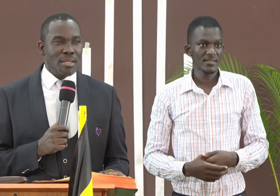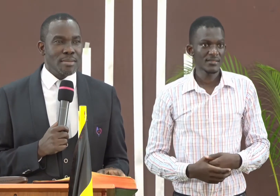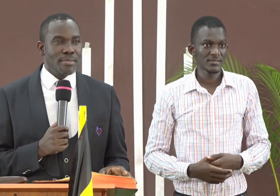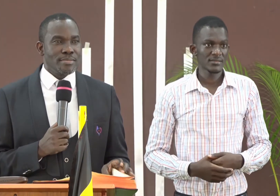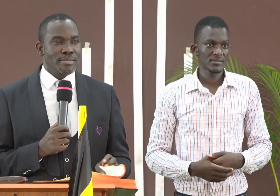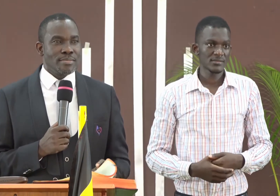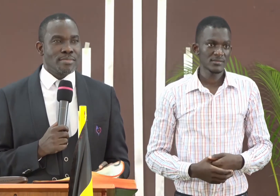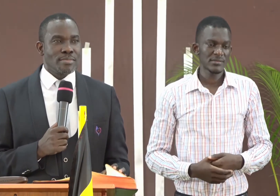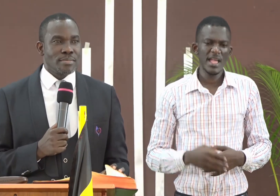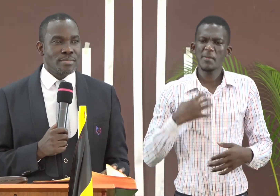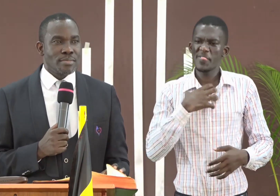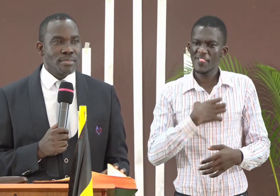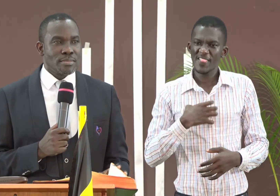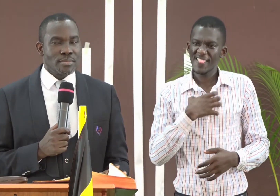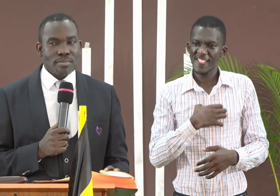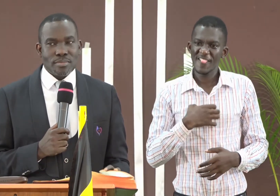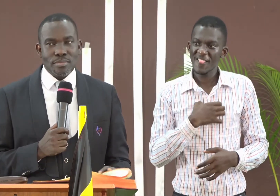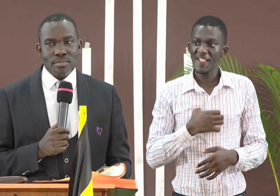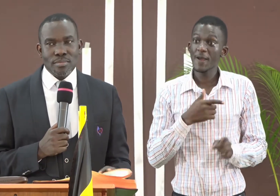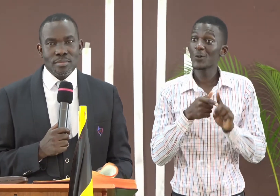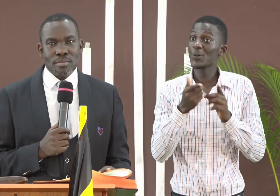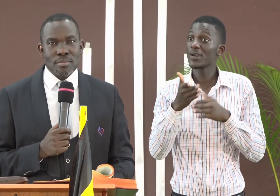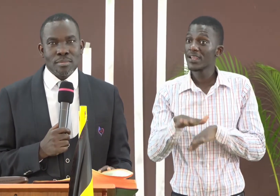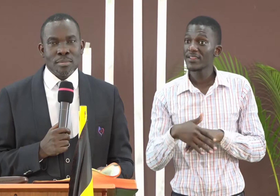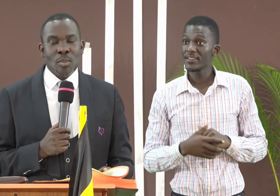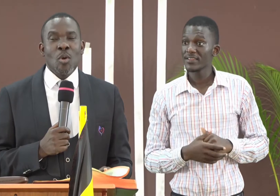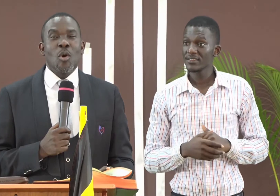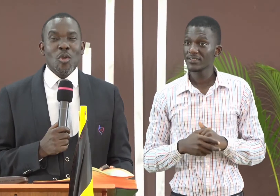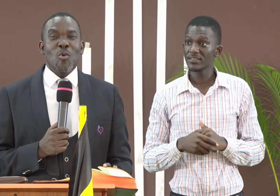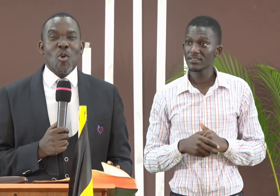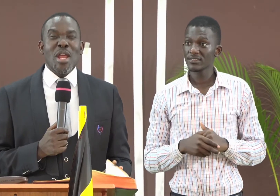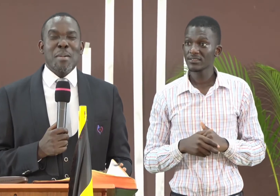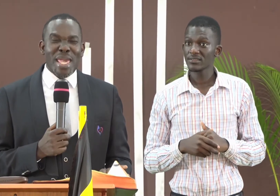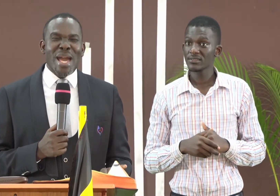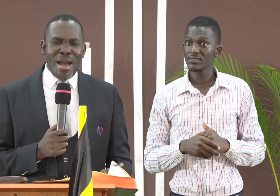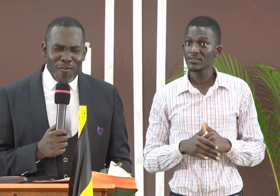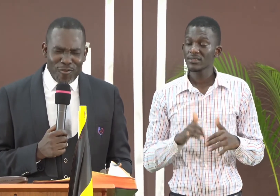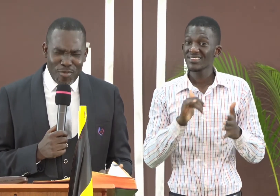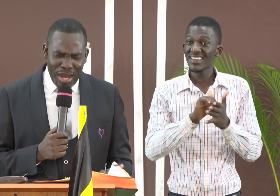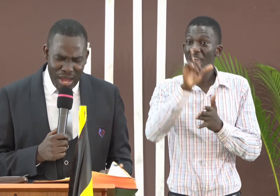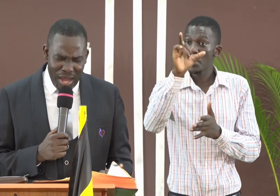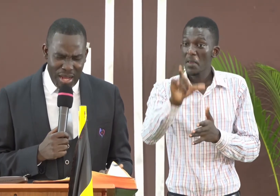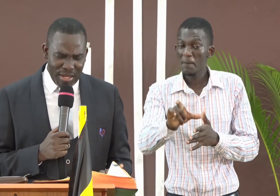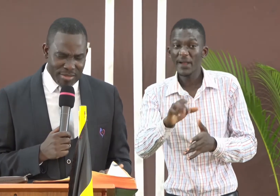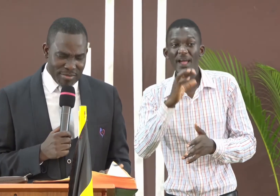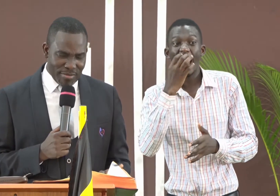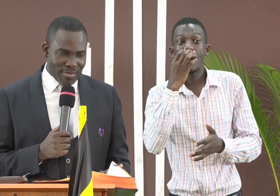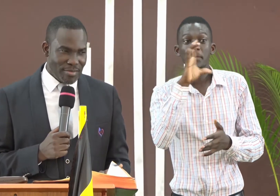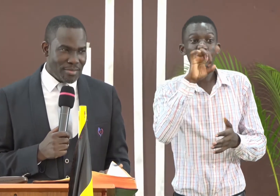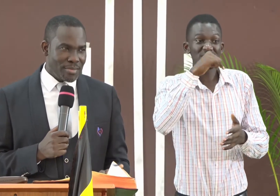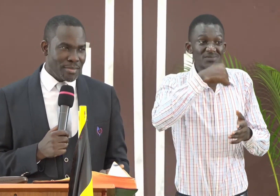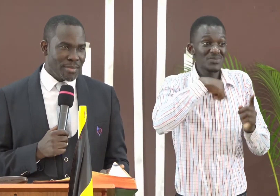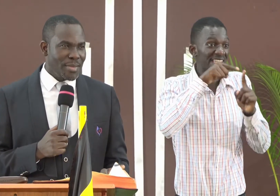Nanyize okufa. I was so annoyed to the point of death. Oyo gwola bayanvuma